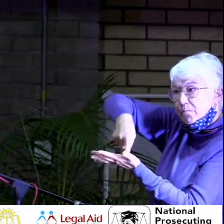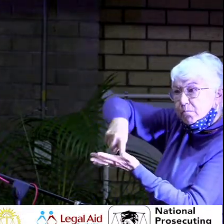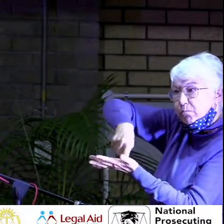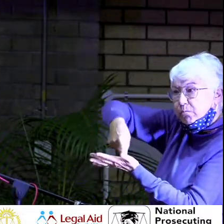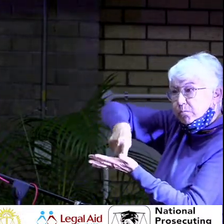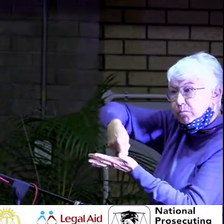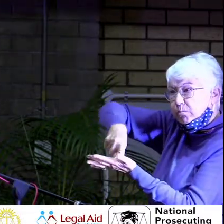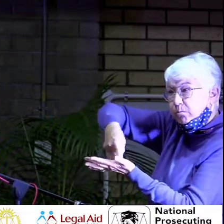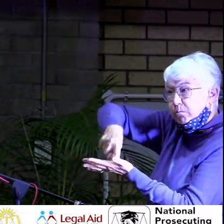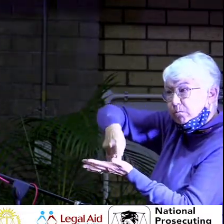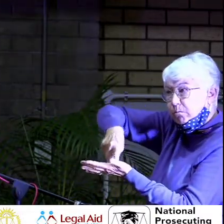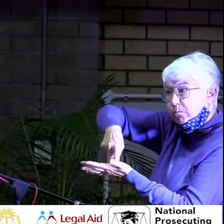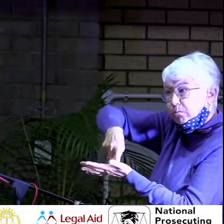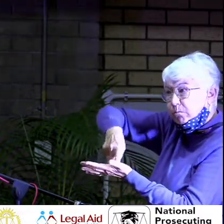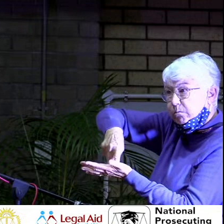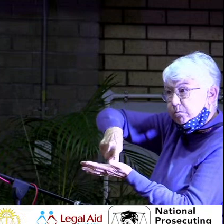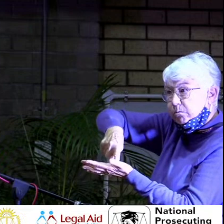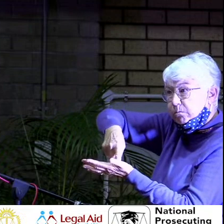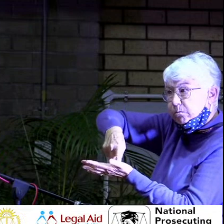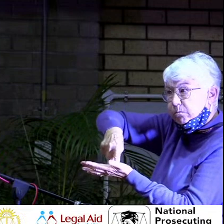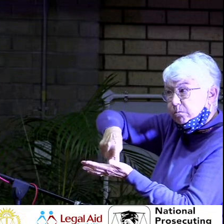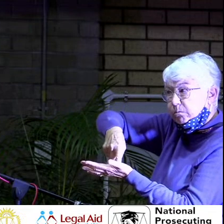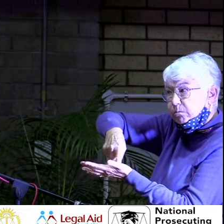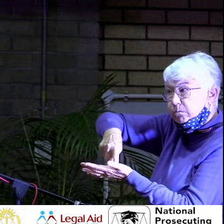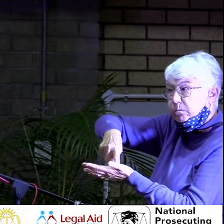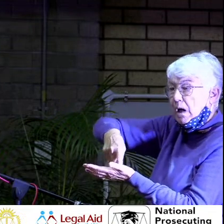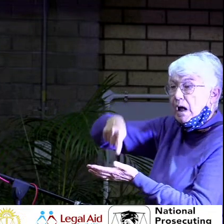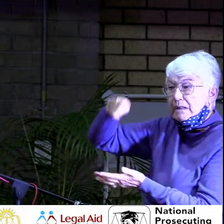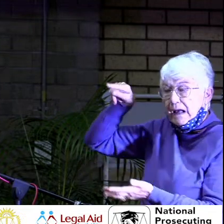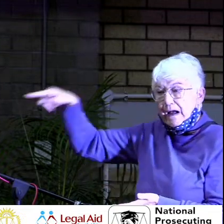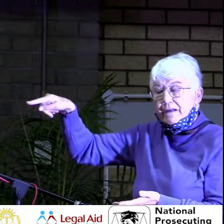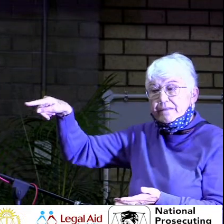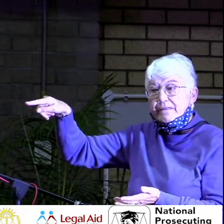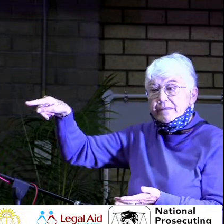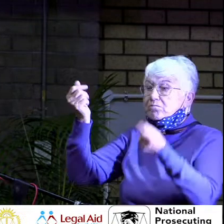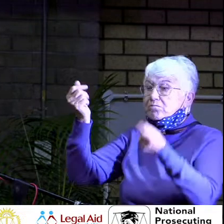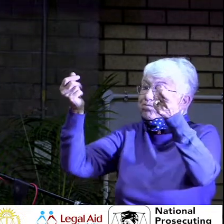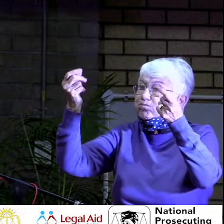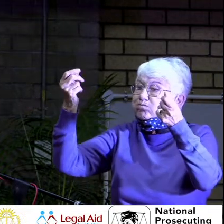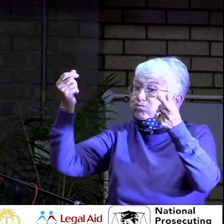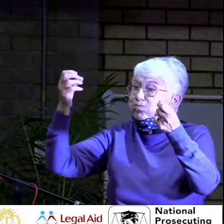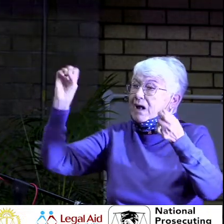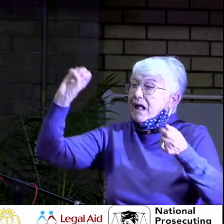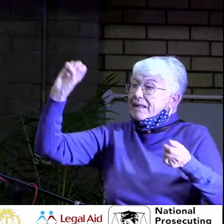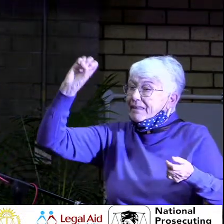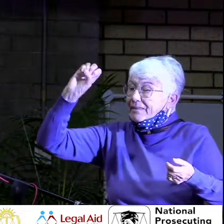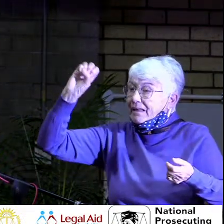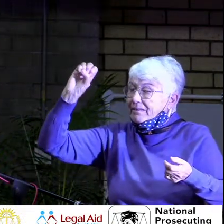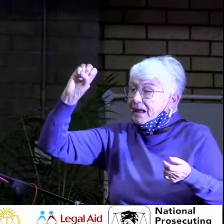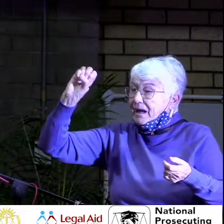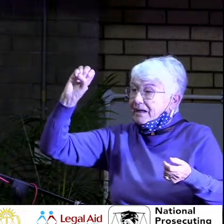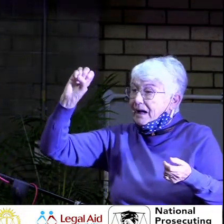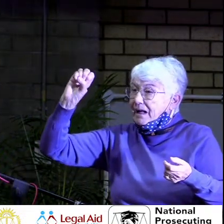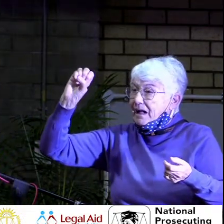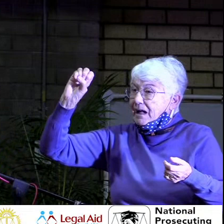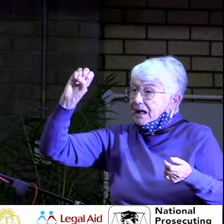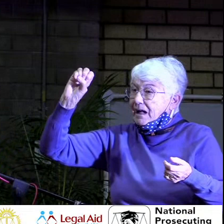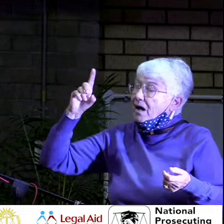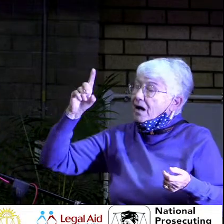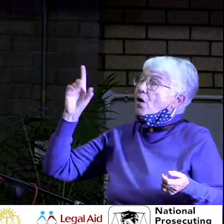where the economical infrastructural guidelines of the country is in favor of